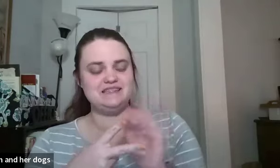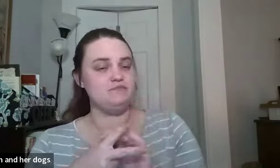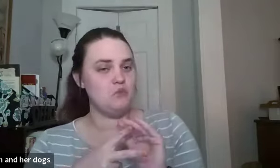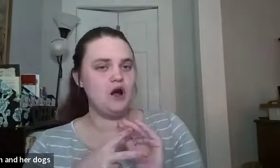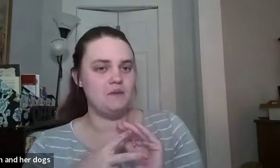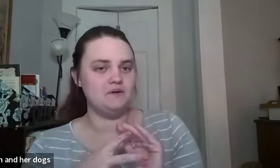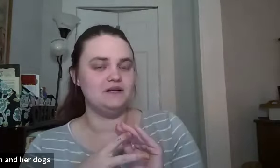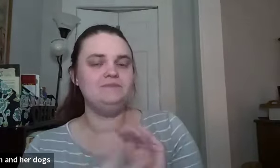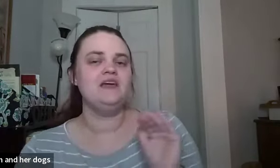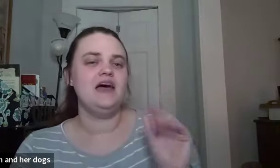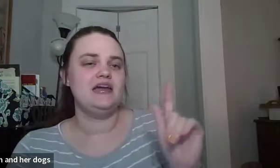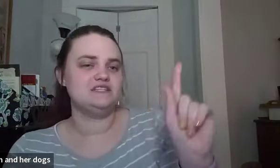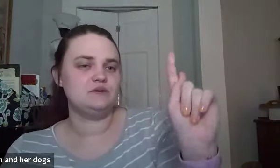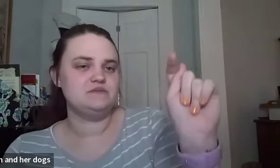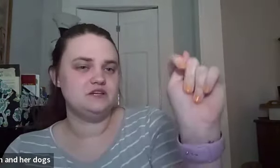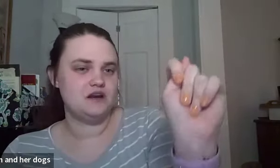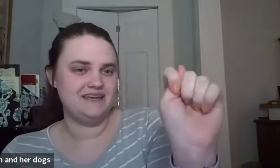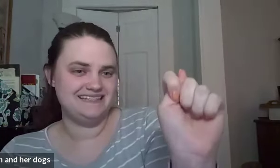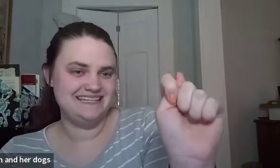the more common one, and it's going to be, you're going to make it T,